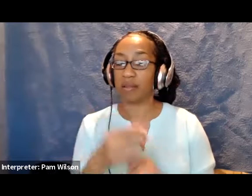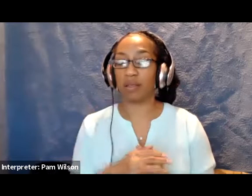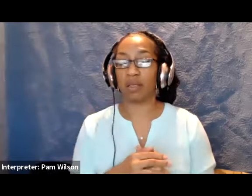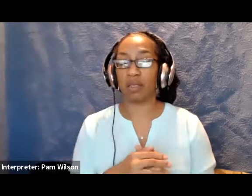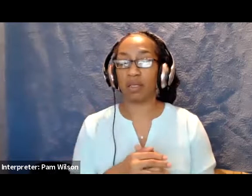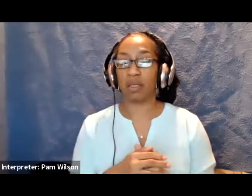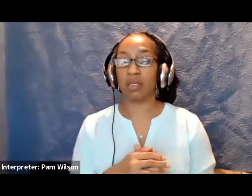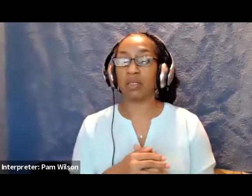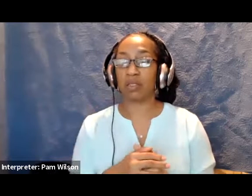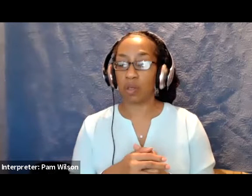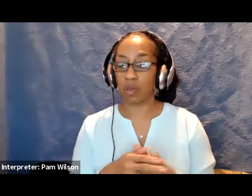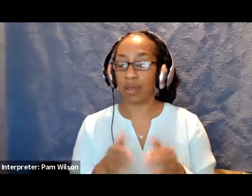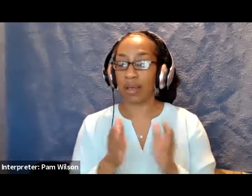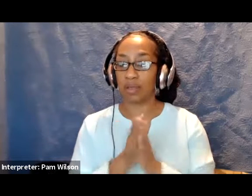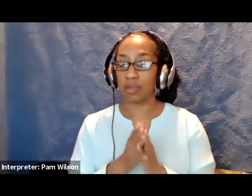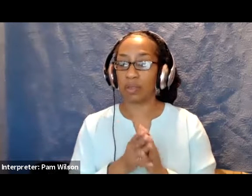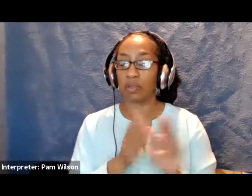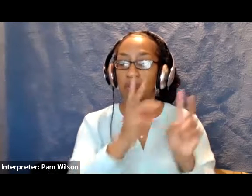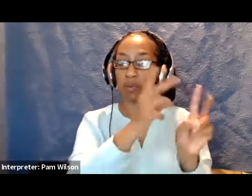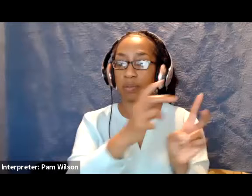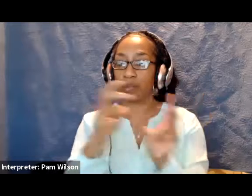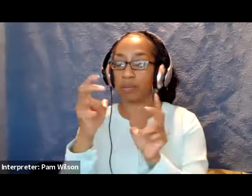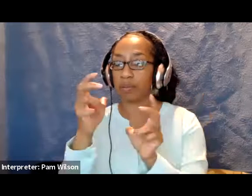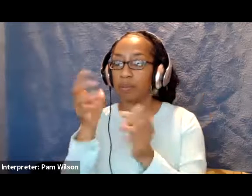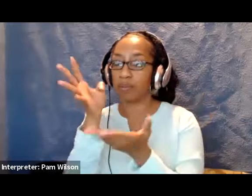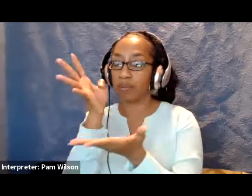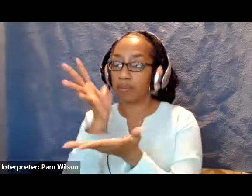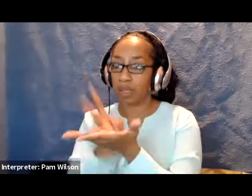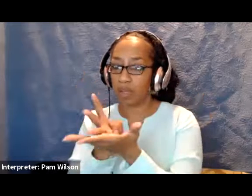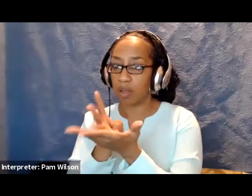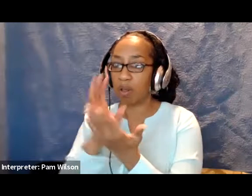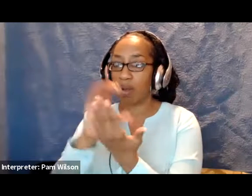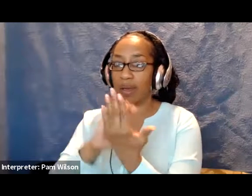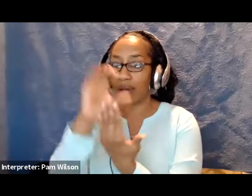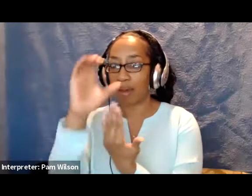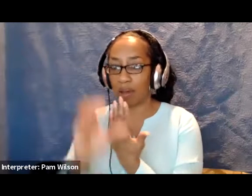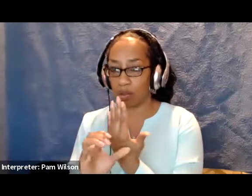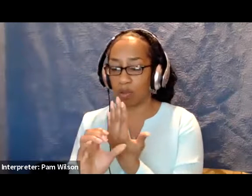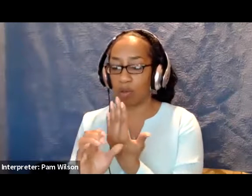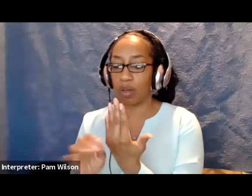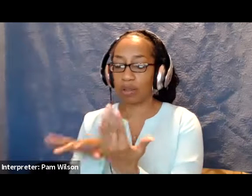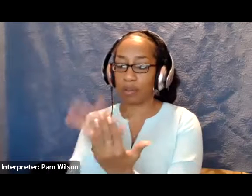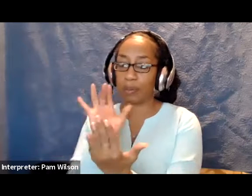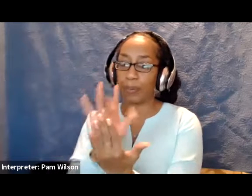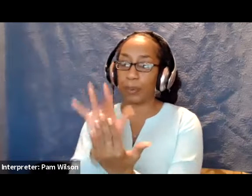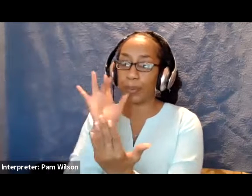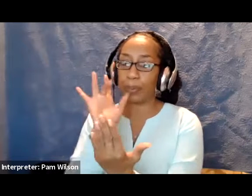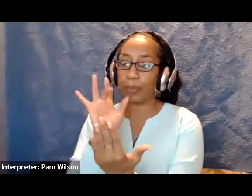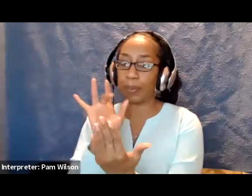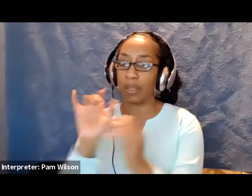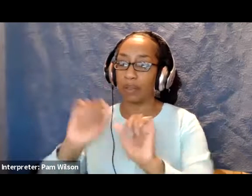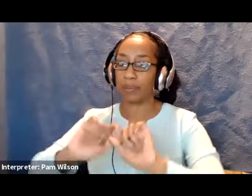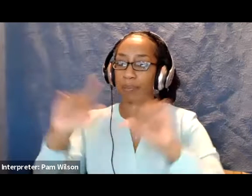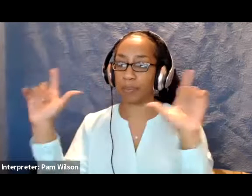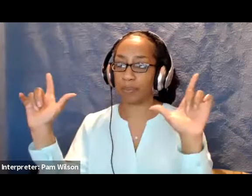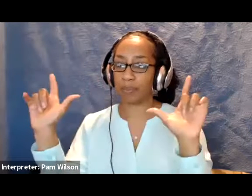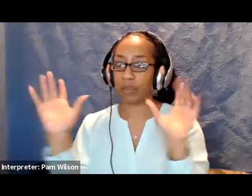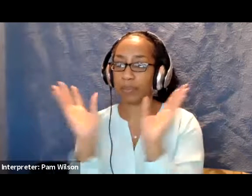it into your calendar so that you can just click on it right away. And here